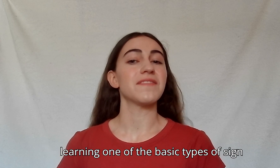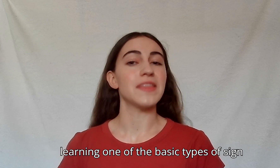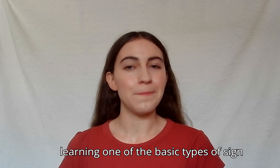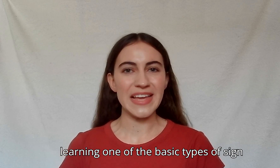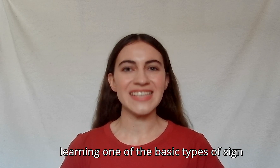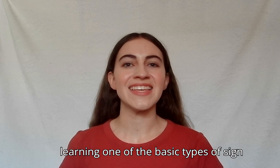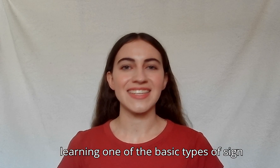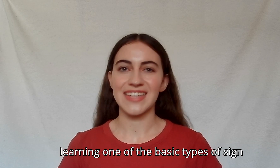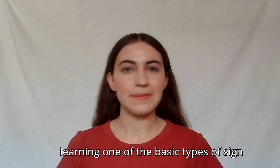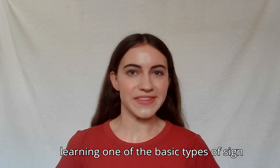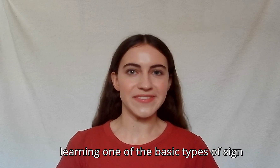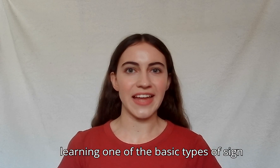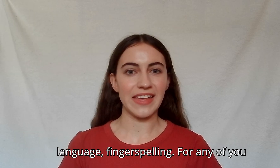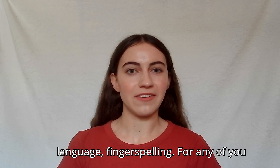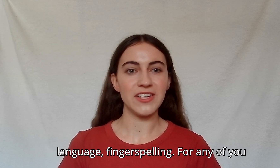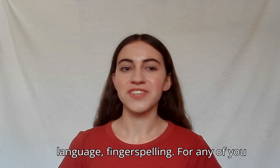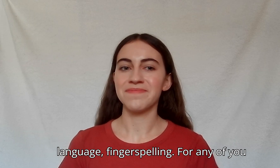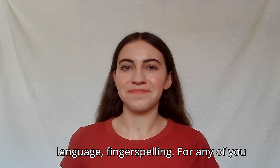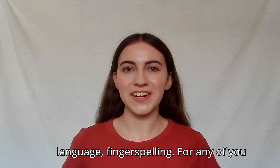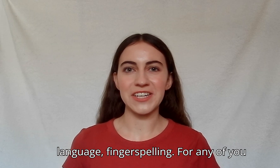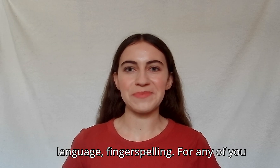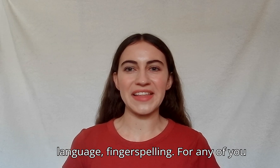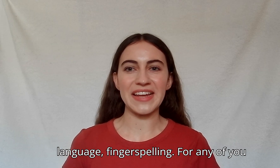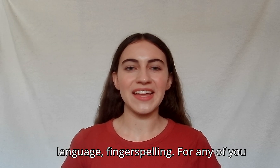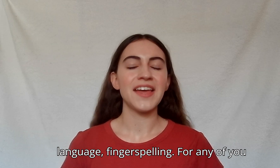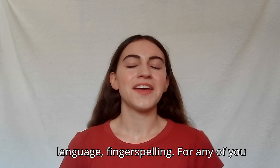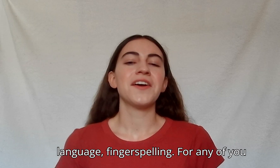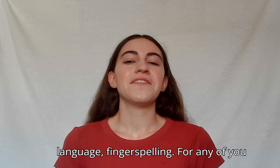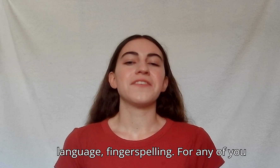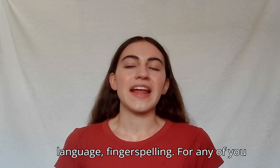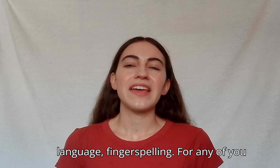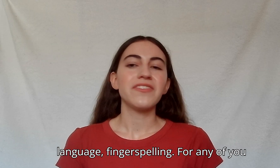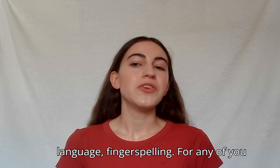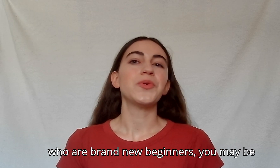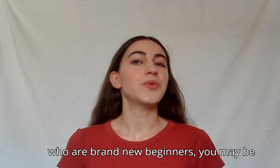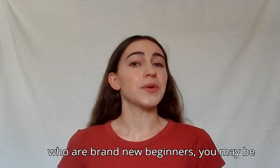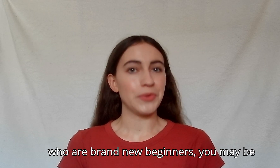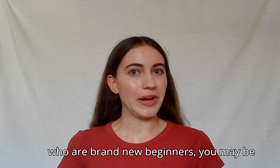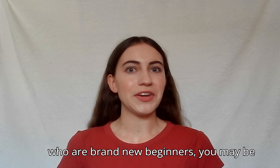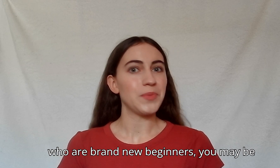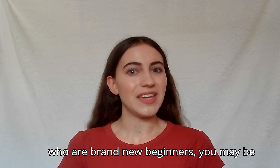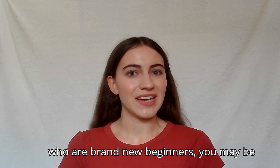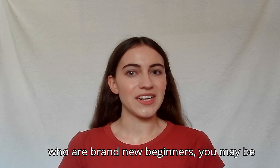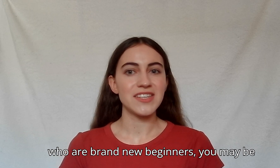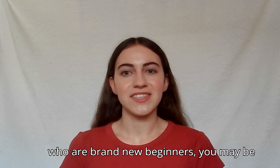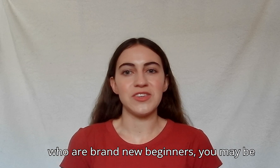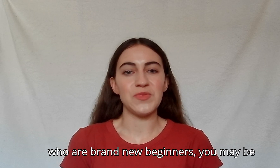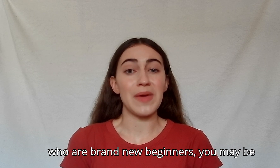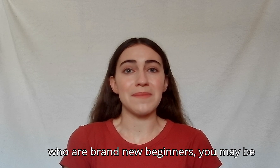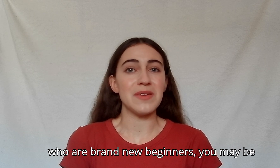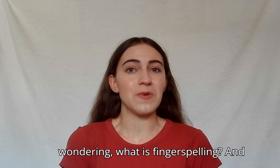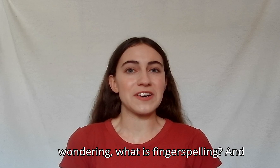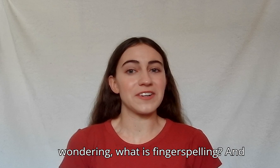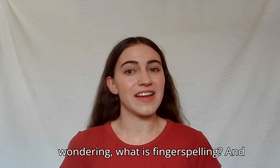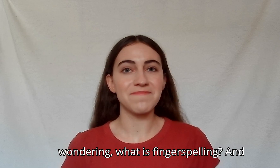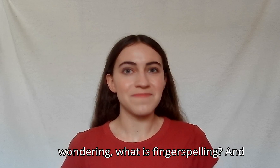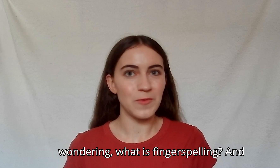the basic types of sign language, fingerspelling. For any of you who are brand new beginners, you may be wondering, what